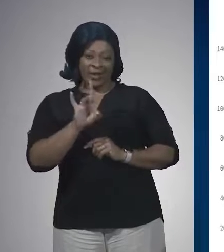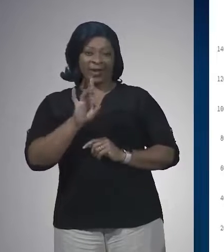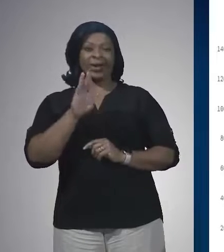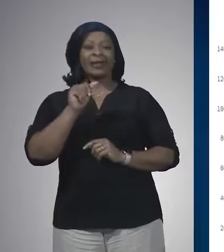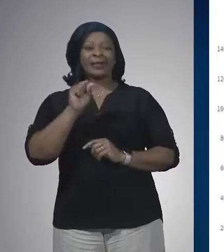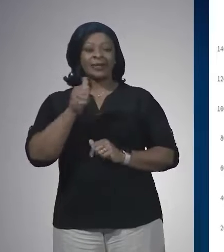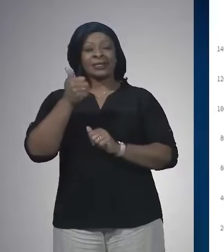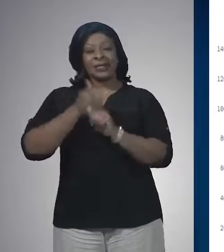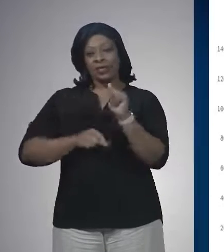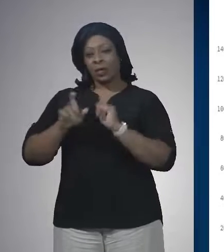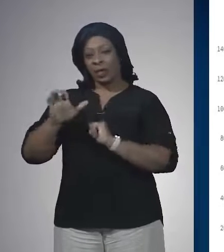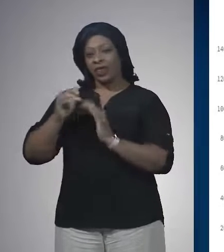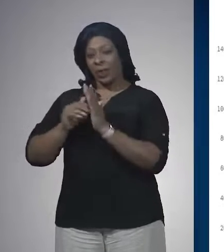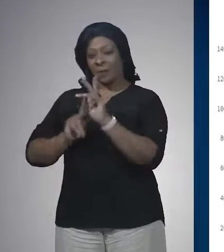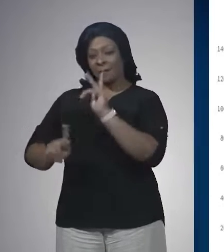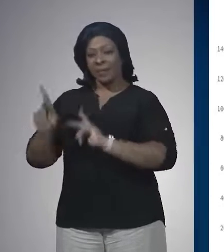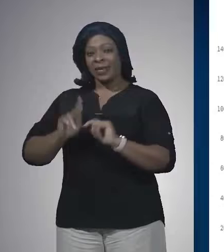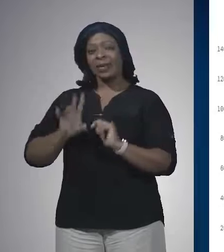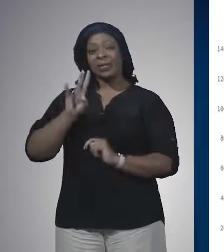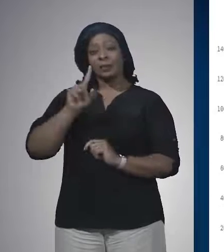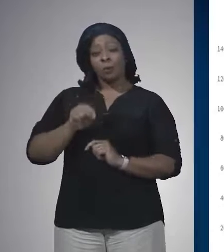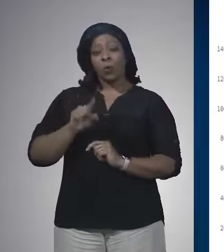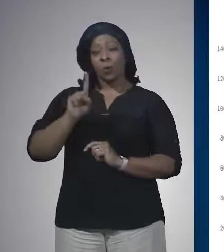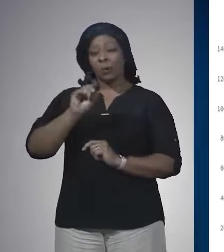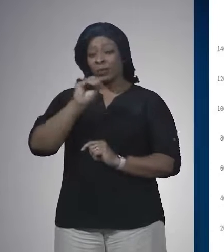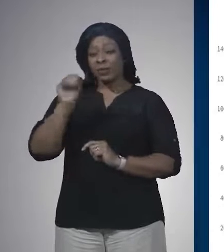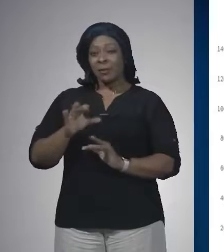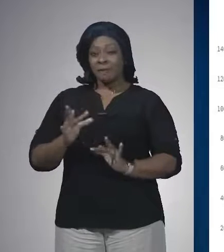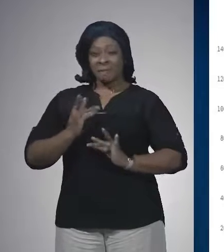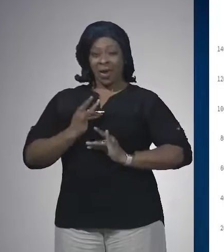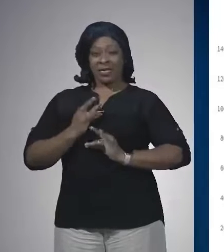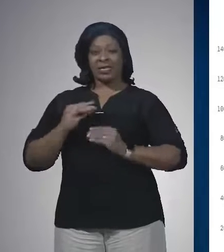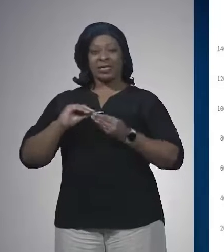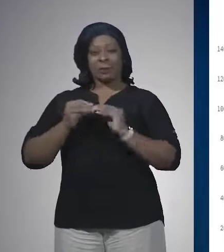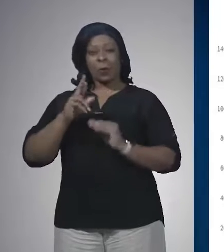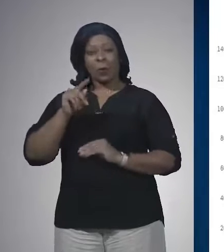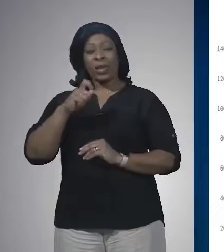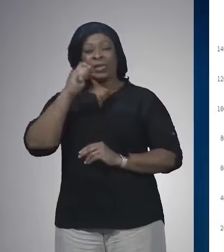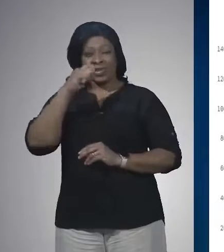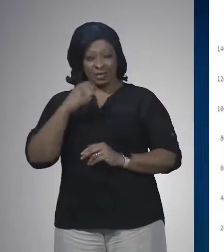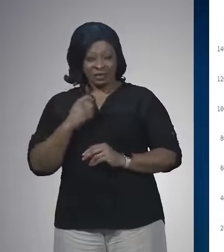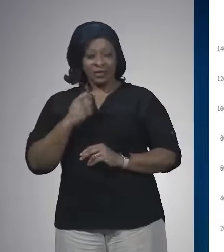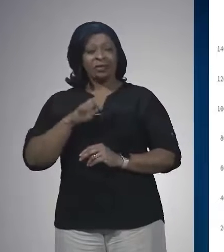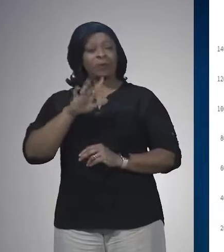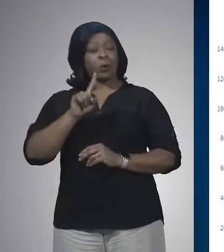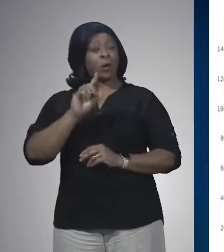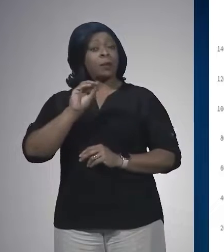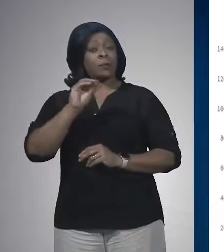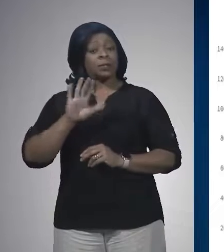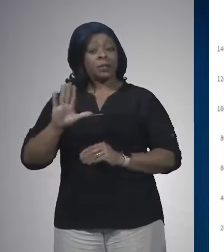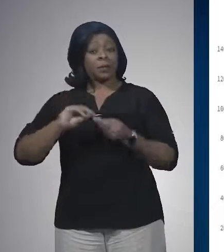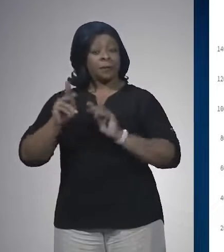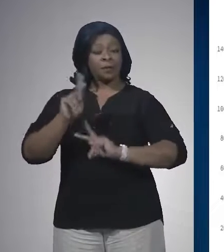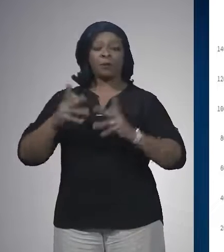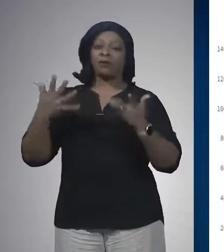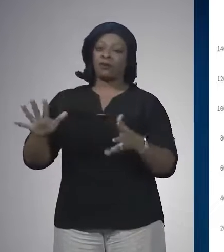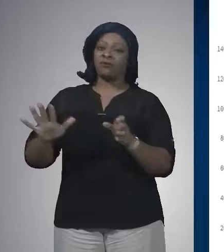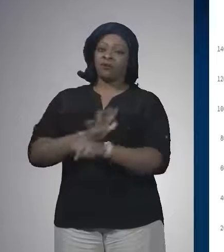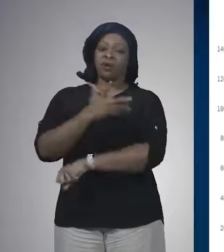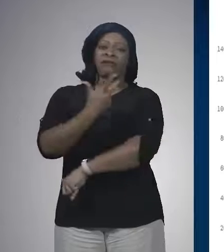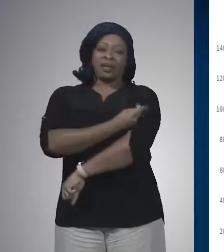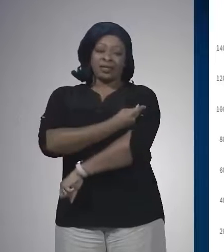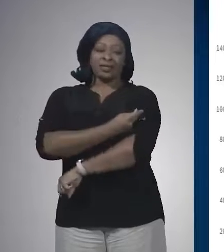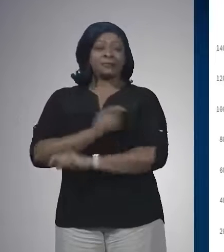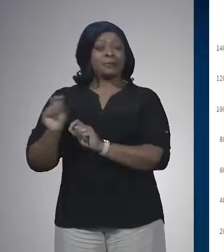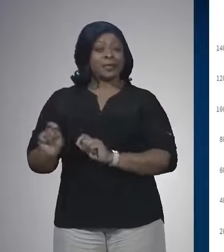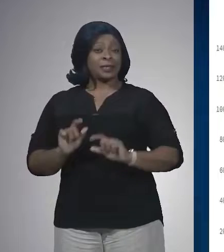and a 7.1 test positivity rate, and 50.6% of their population is fully vaccinated. Next